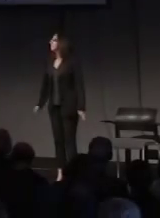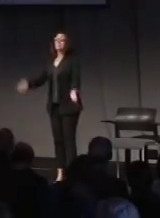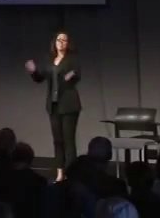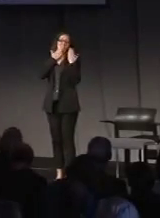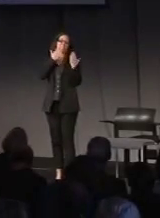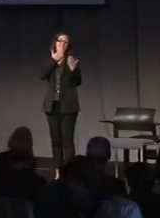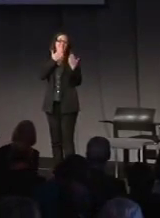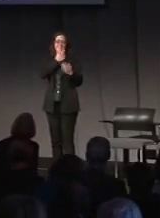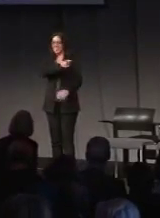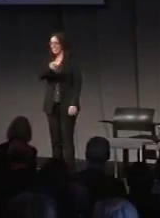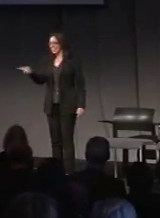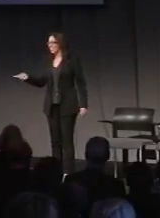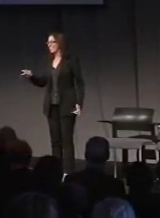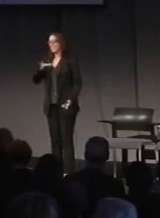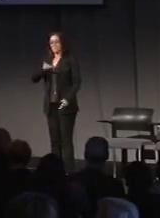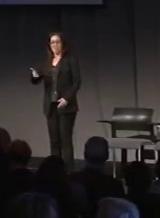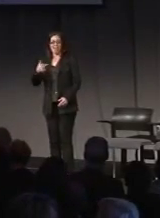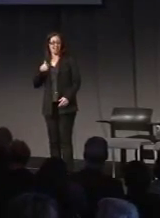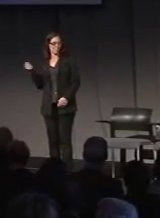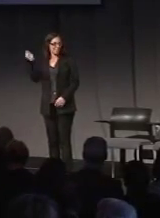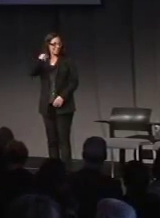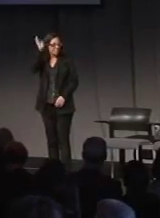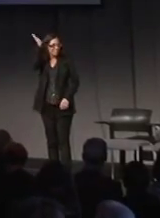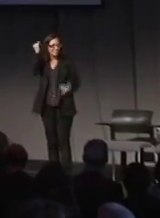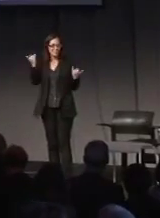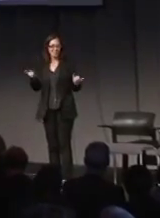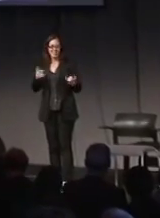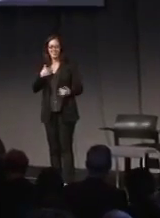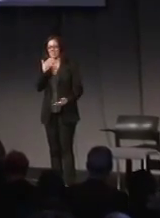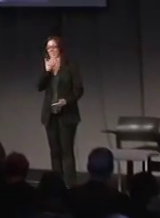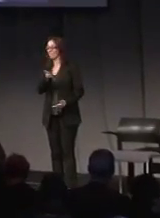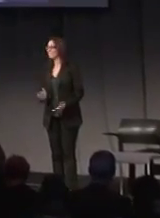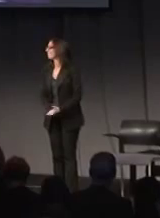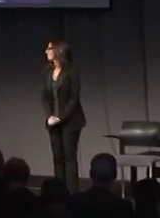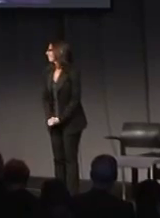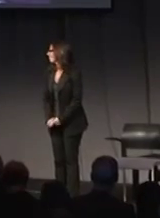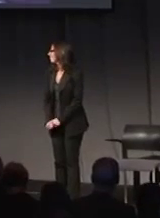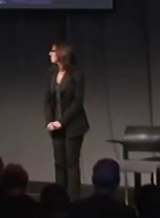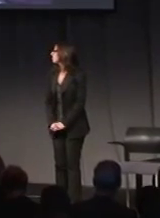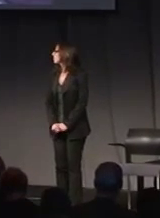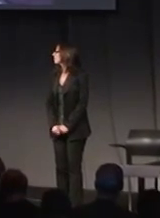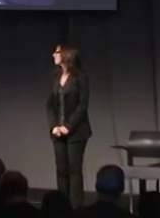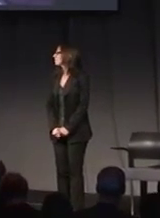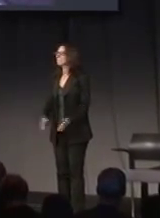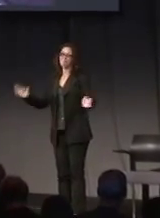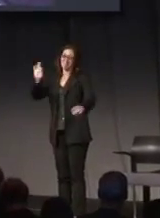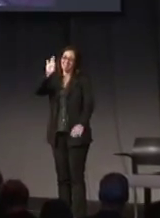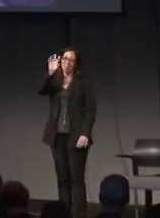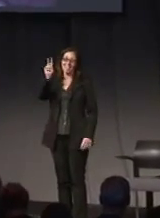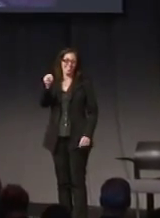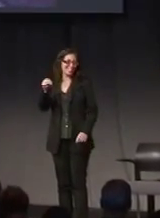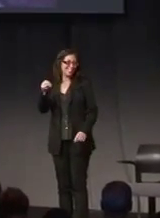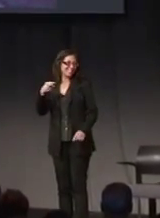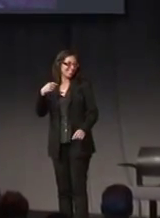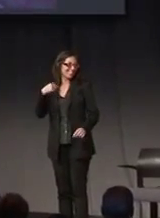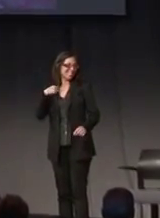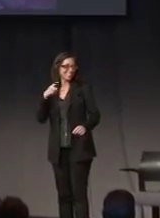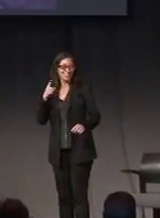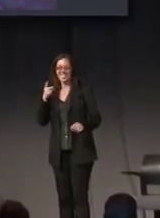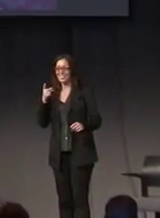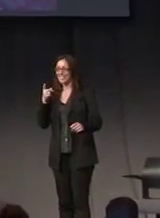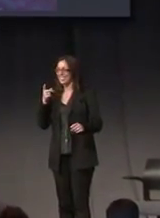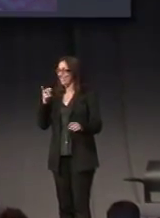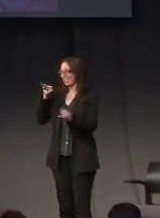Thanks very much for the invitation to come and speak today. It's really fun to be on